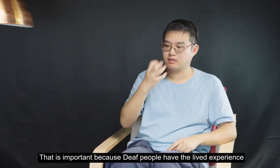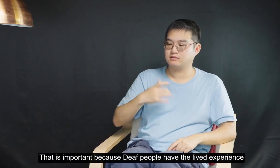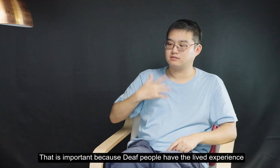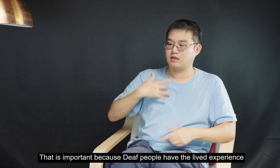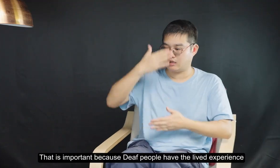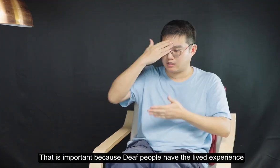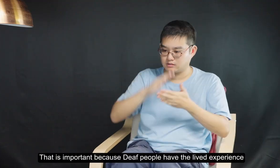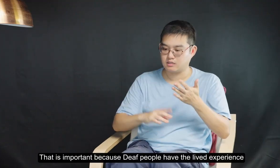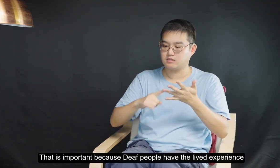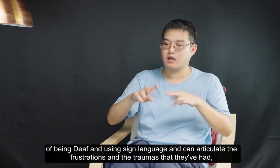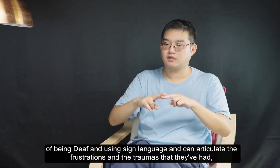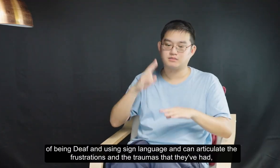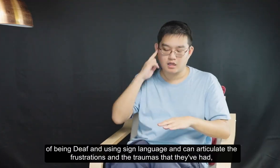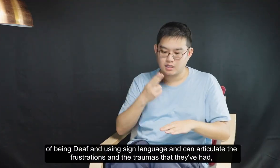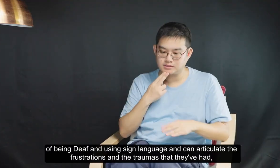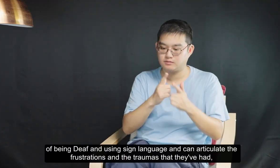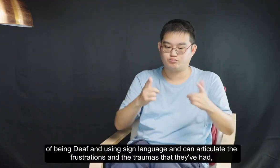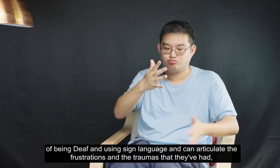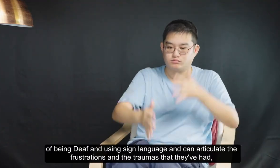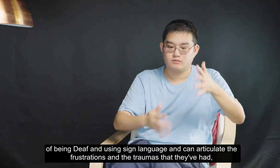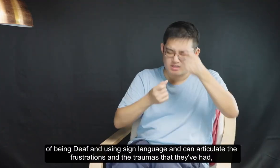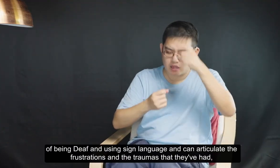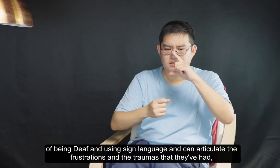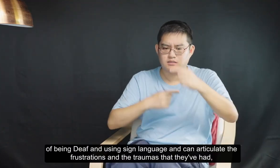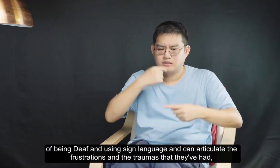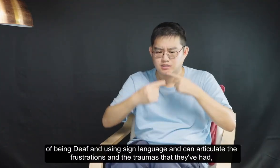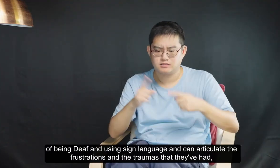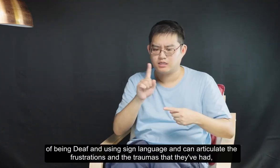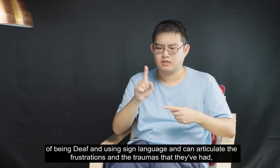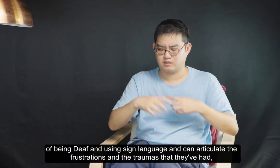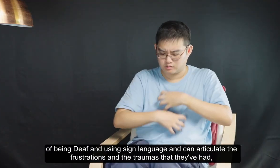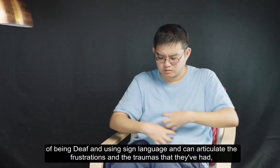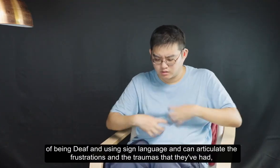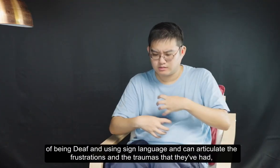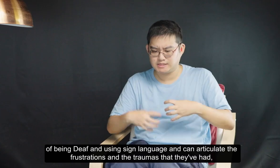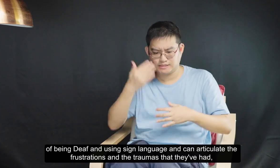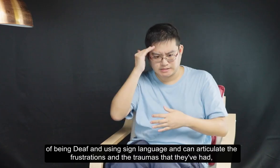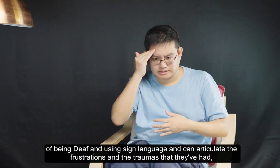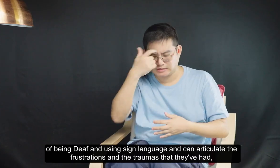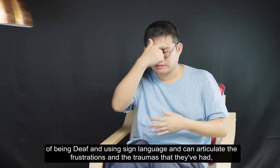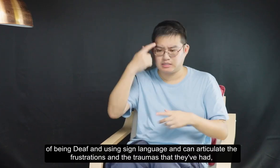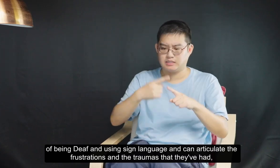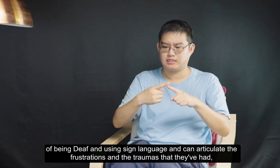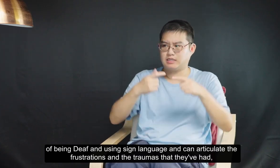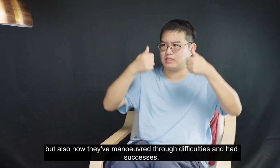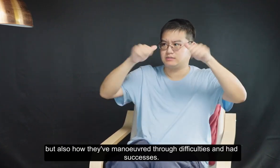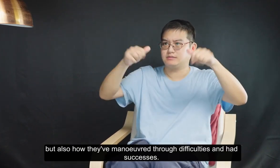have the lived experience of being deaf and using sign language and can articulate the frustrations and the traumas that they've had, but also how